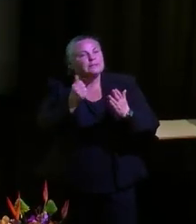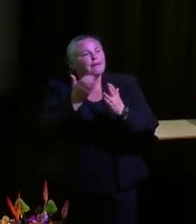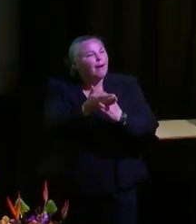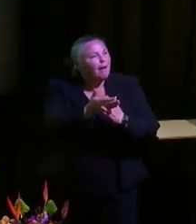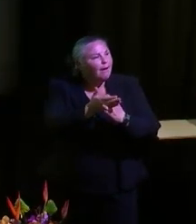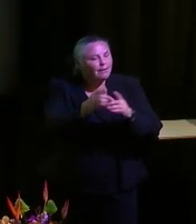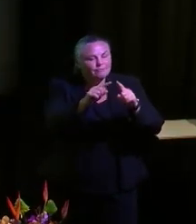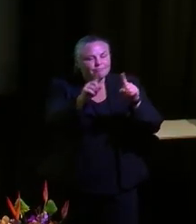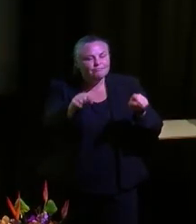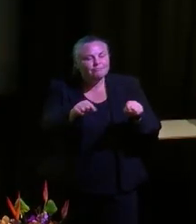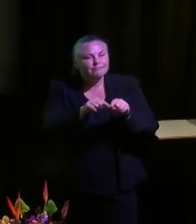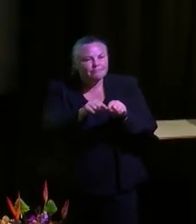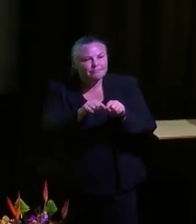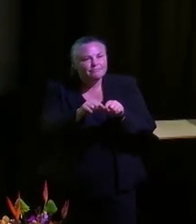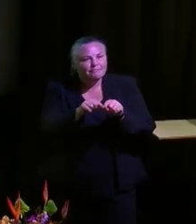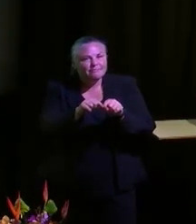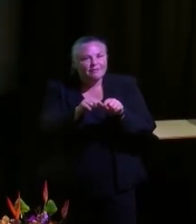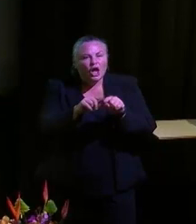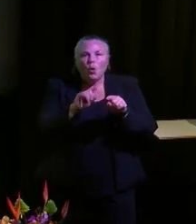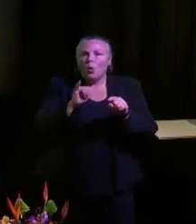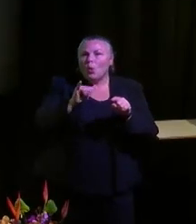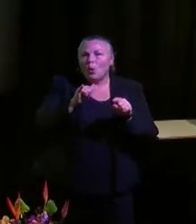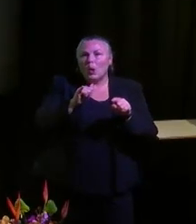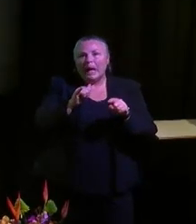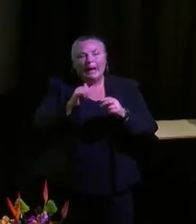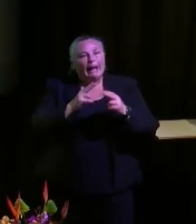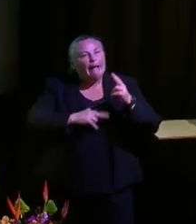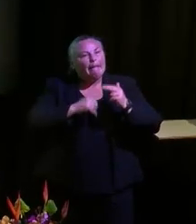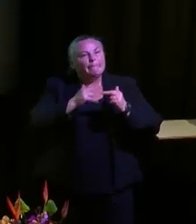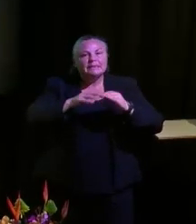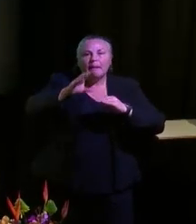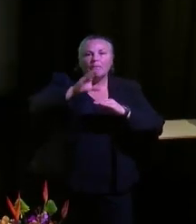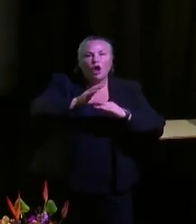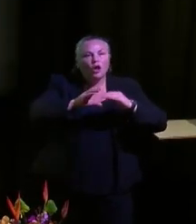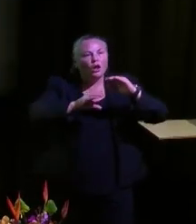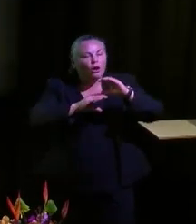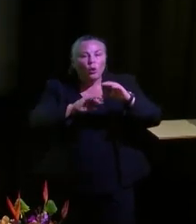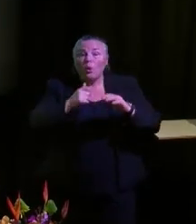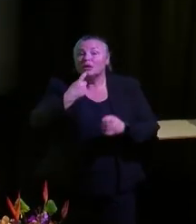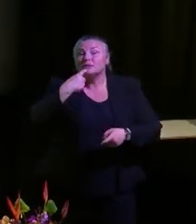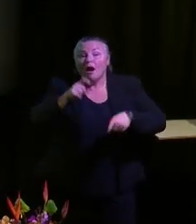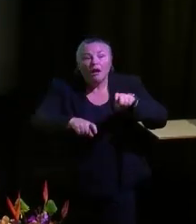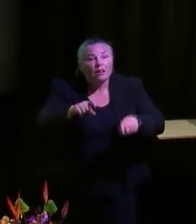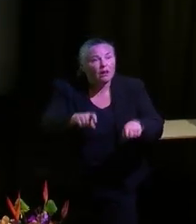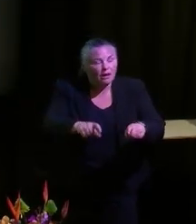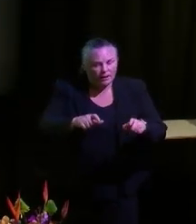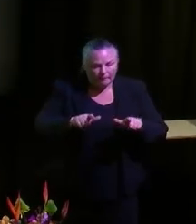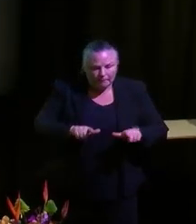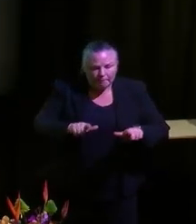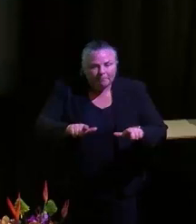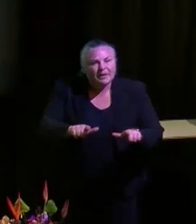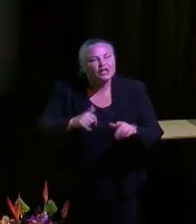to like a building block or a tile. And so this idea about, if you think, conceptually about the building blocks of